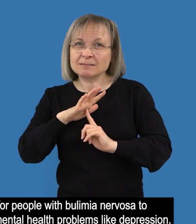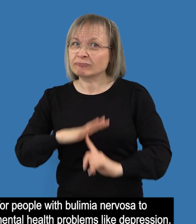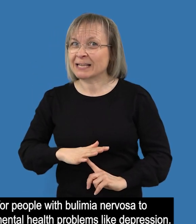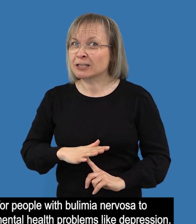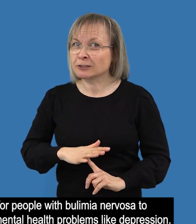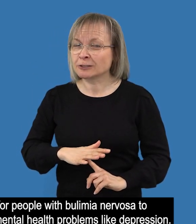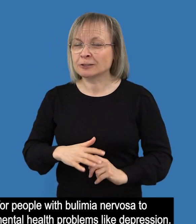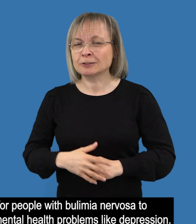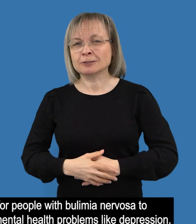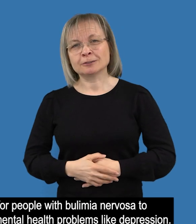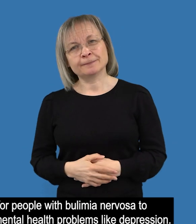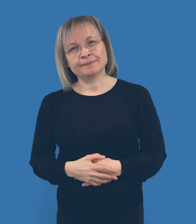depression.